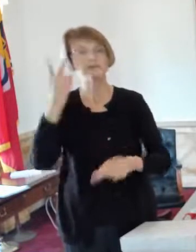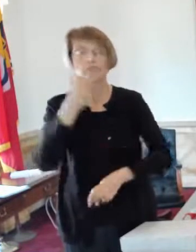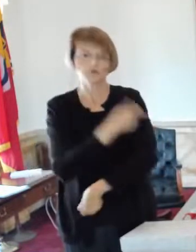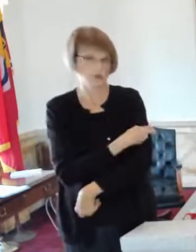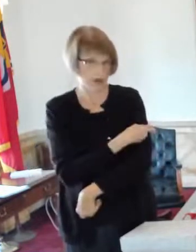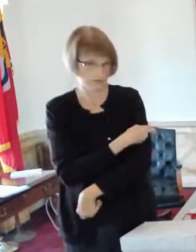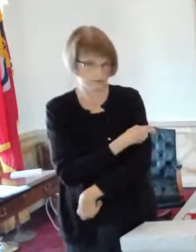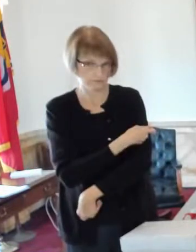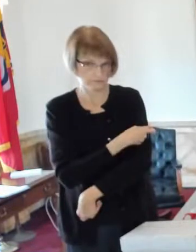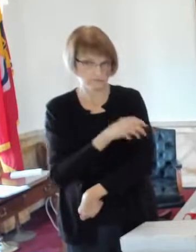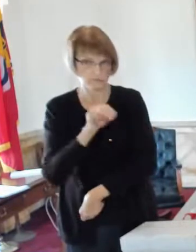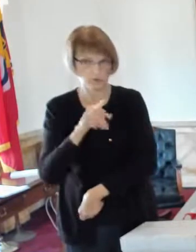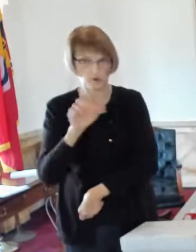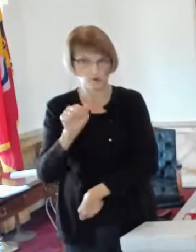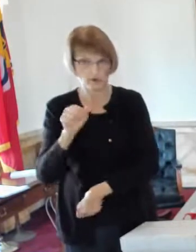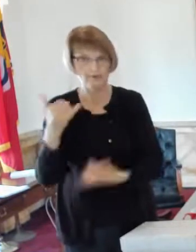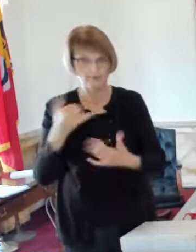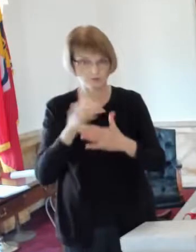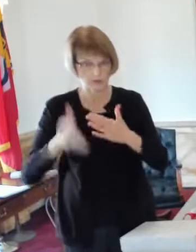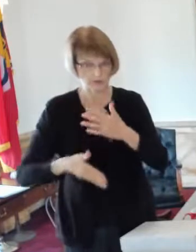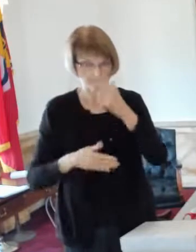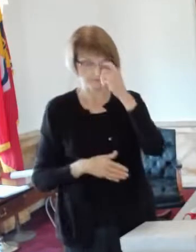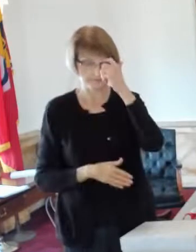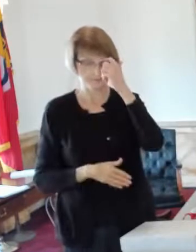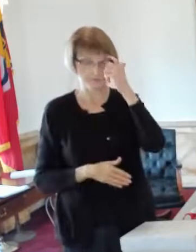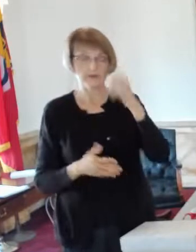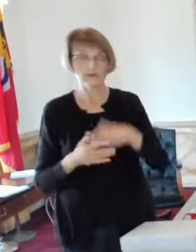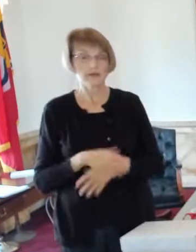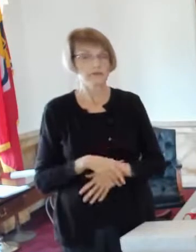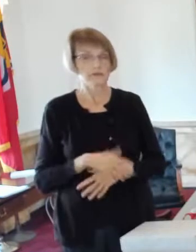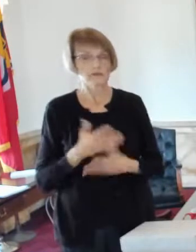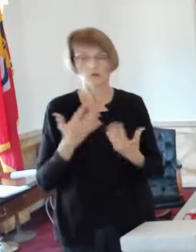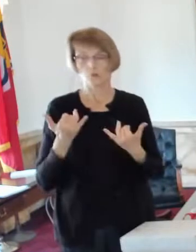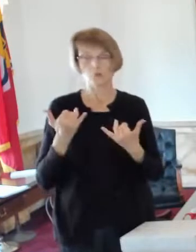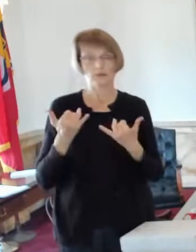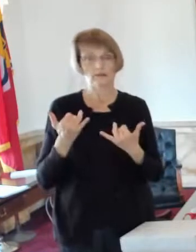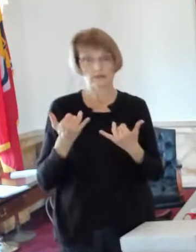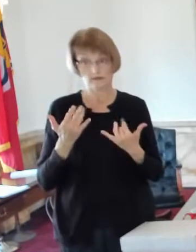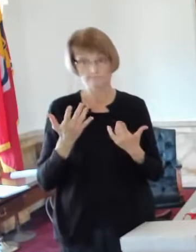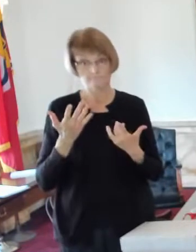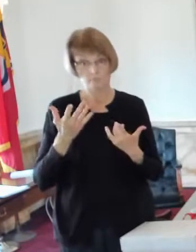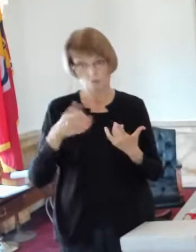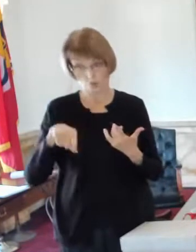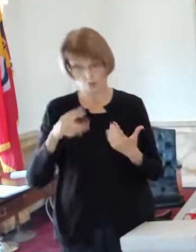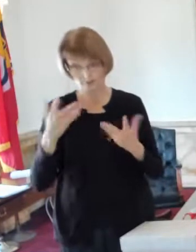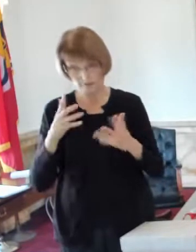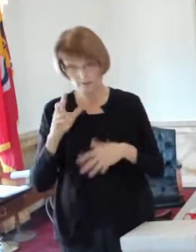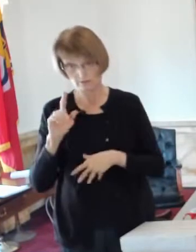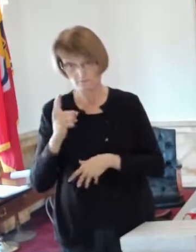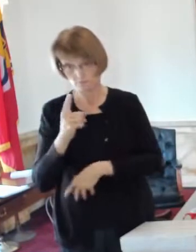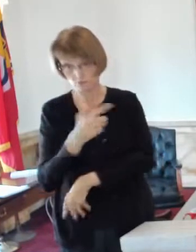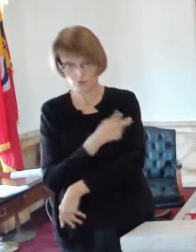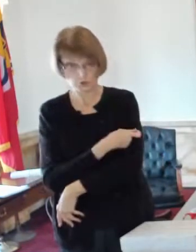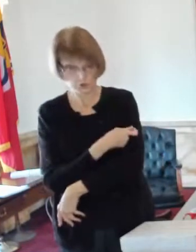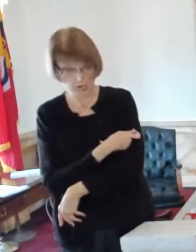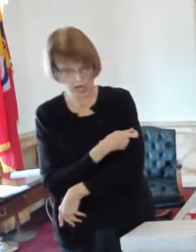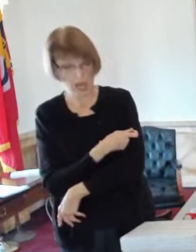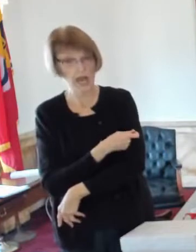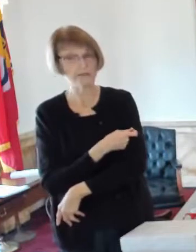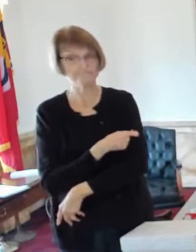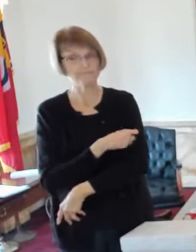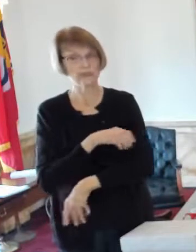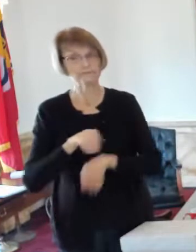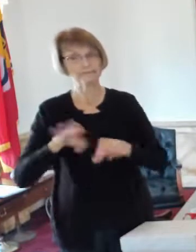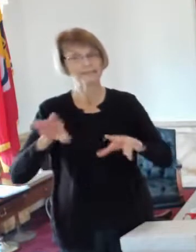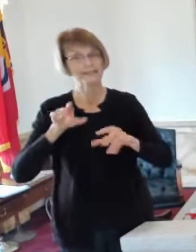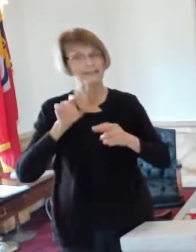shots there. And everybody should have received an email by now letting you know that you can sign up for an appointment time if you want. Usually